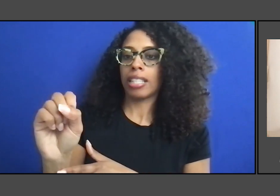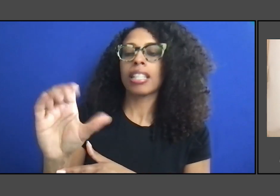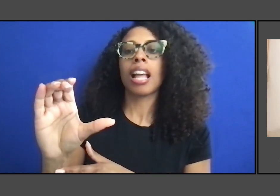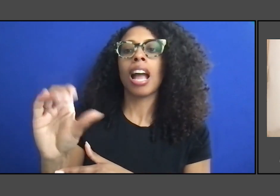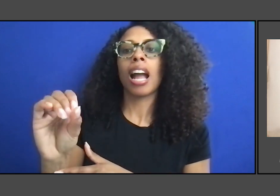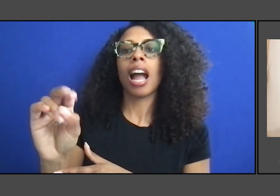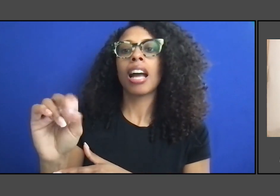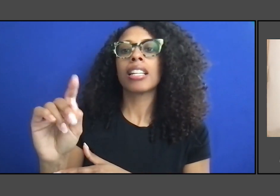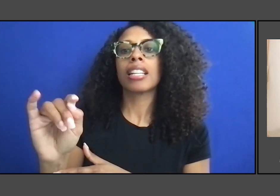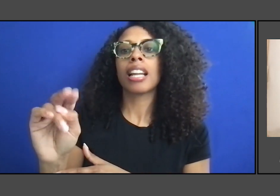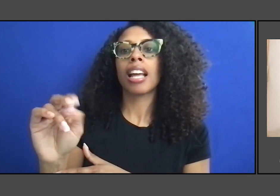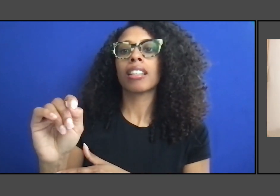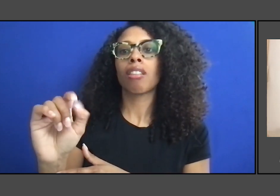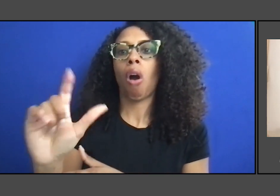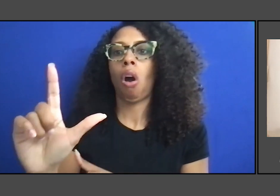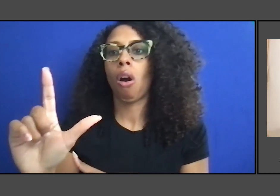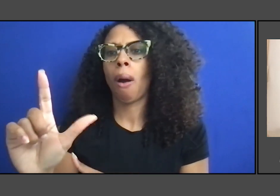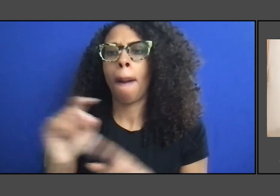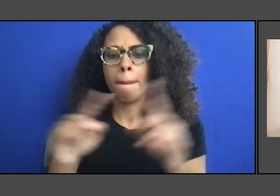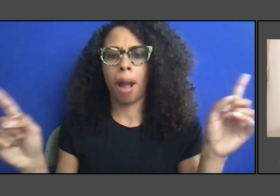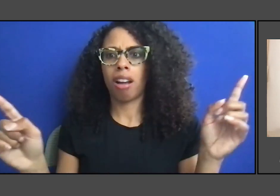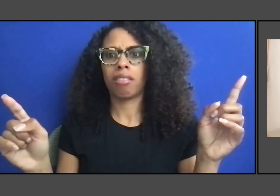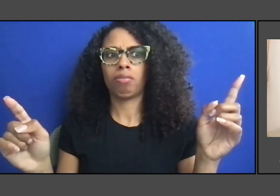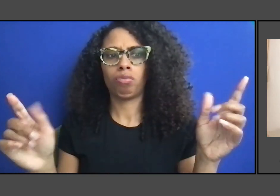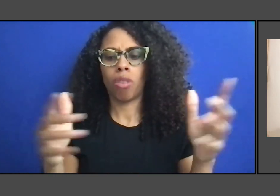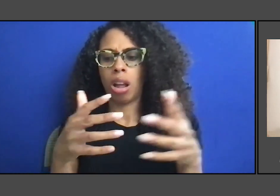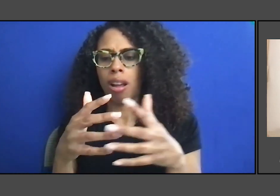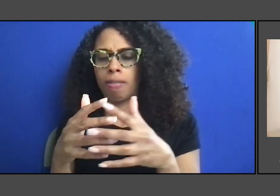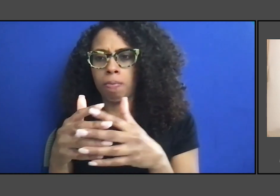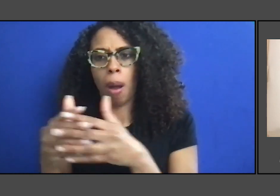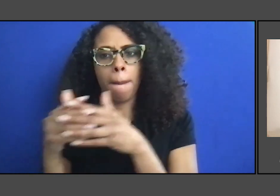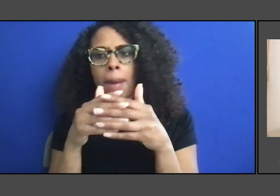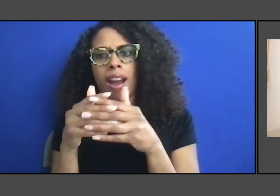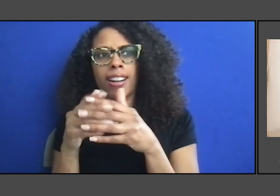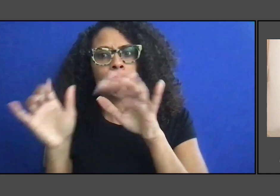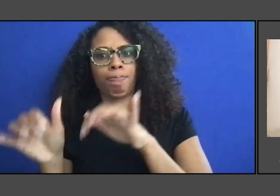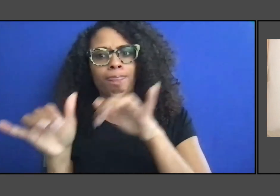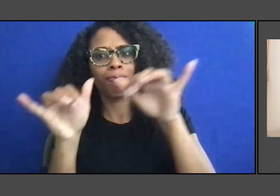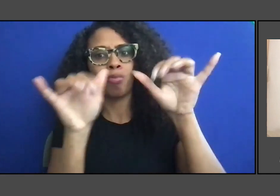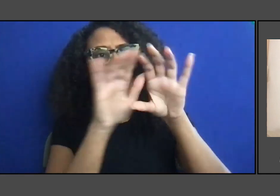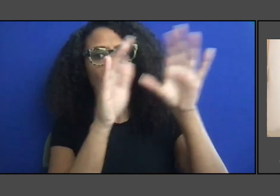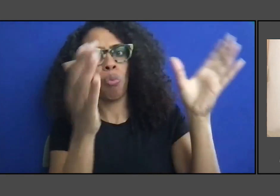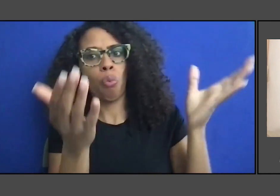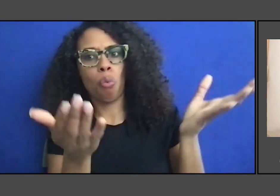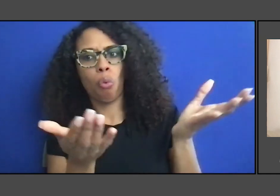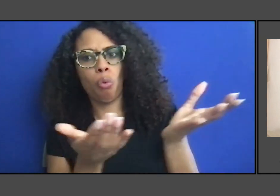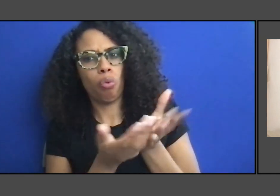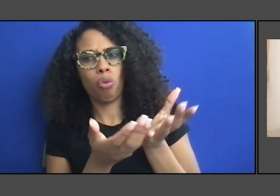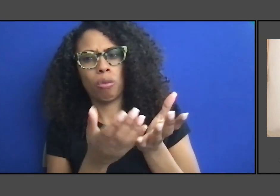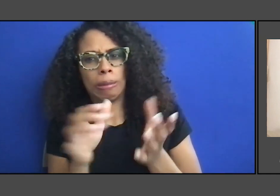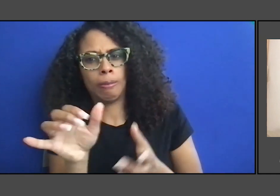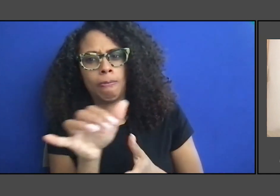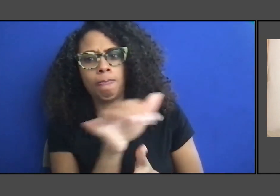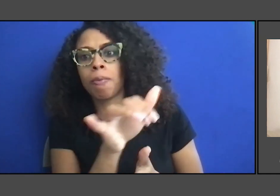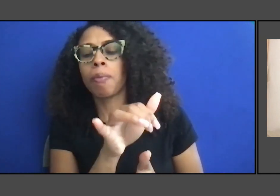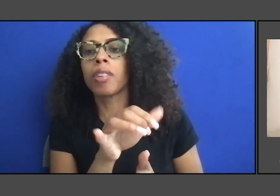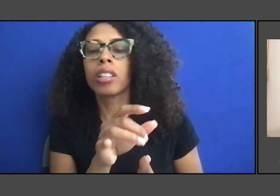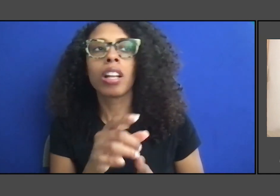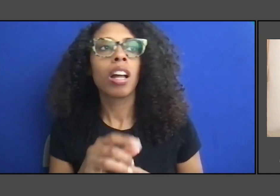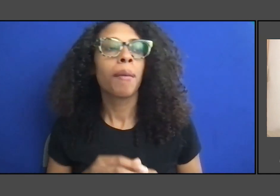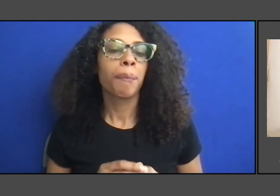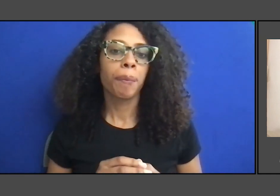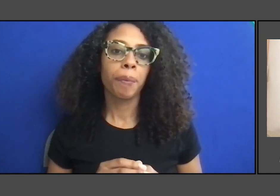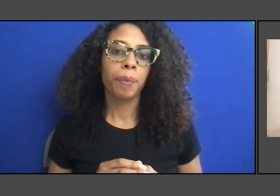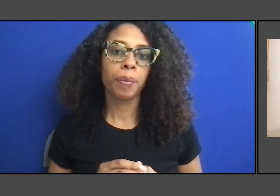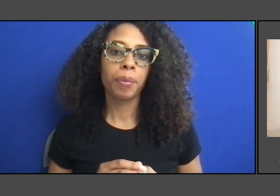right? The America is the world, So people, you don't want to be kind of that kind of